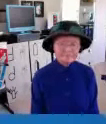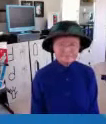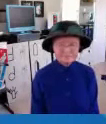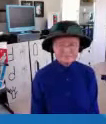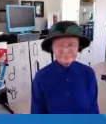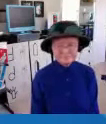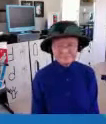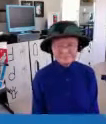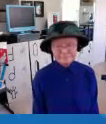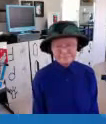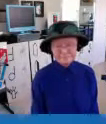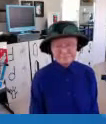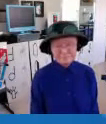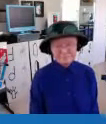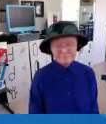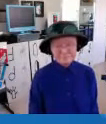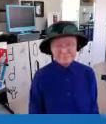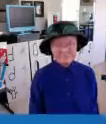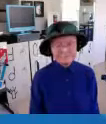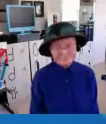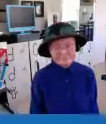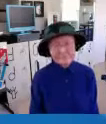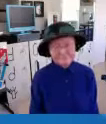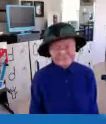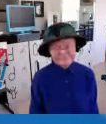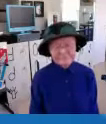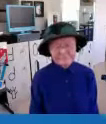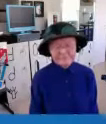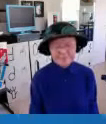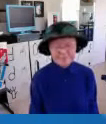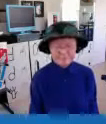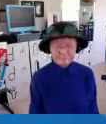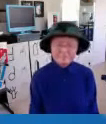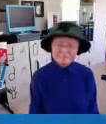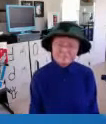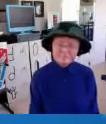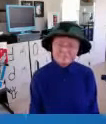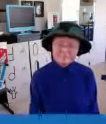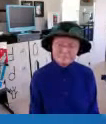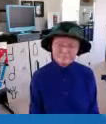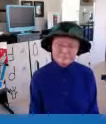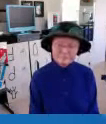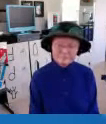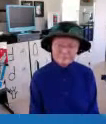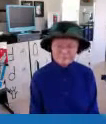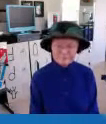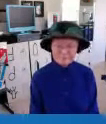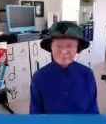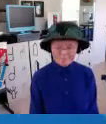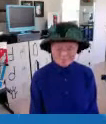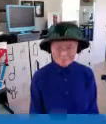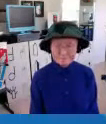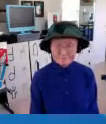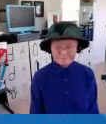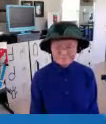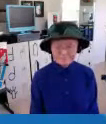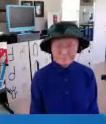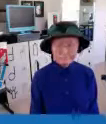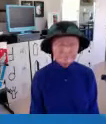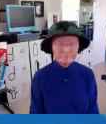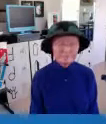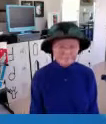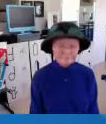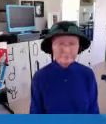and Nepali. Those are all relatively less studied languages, and so I'm very proud of that fact that we've got those